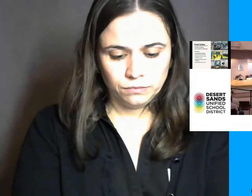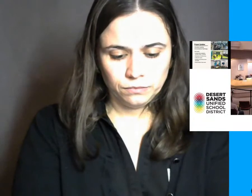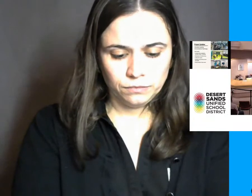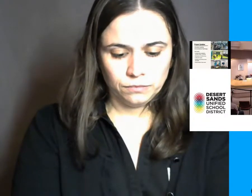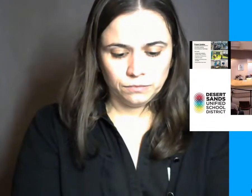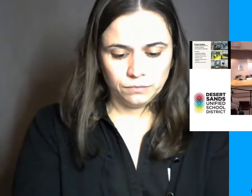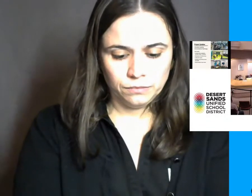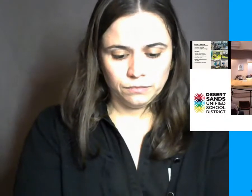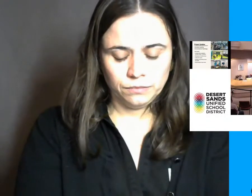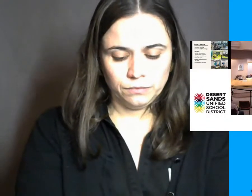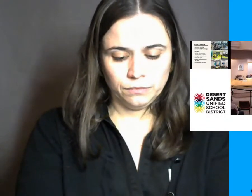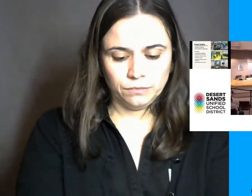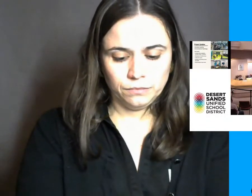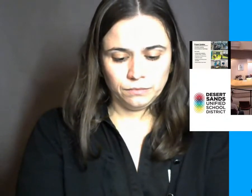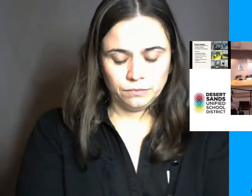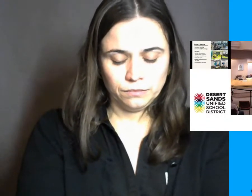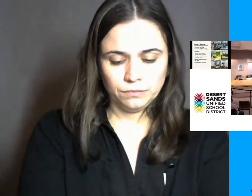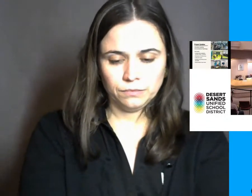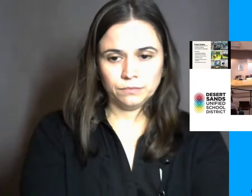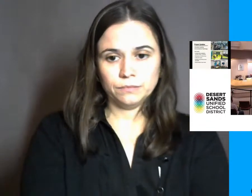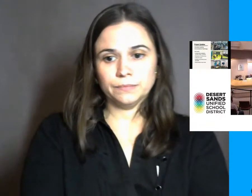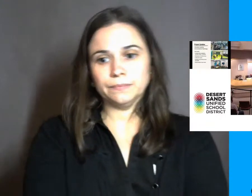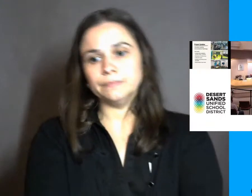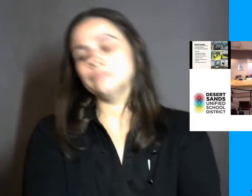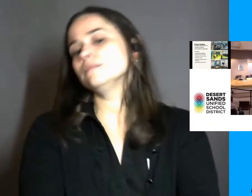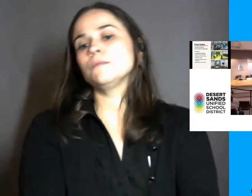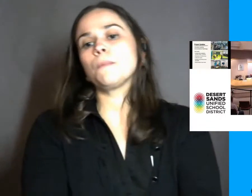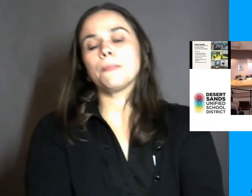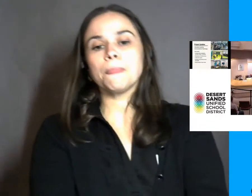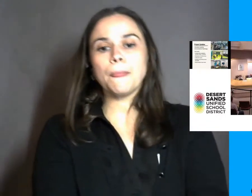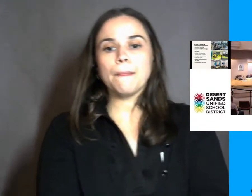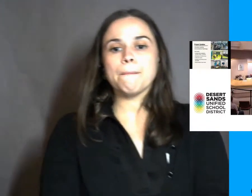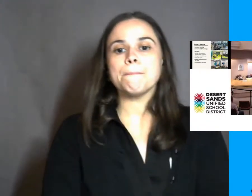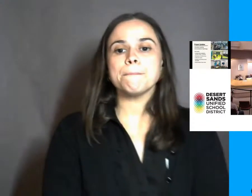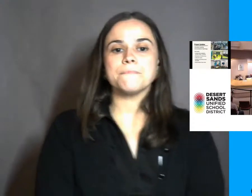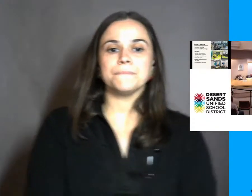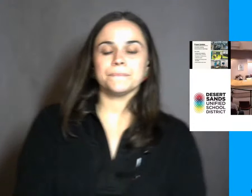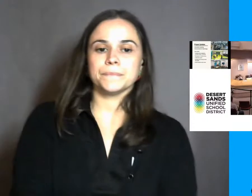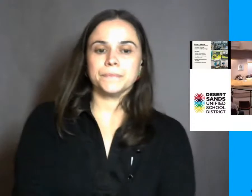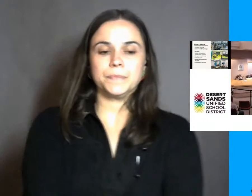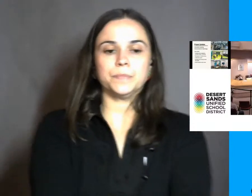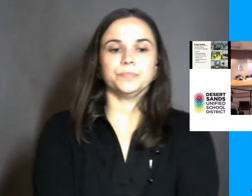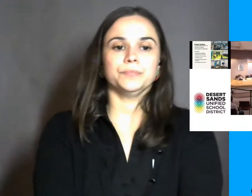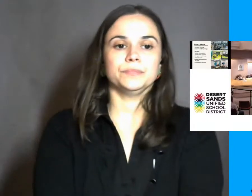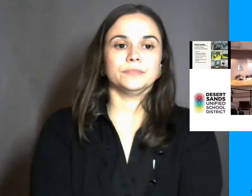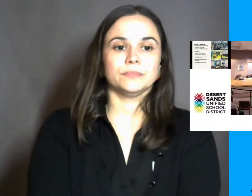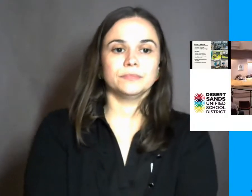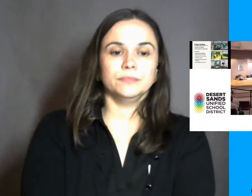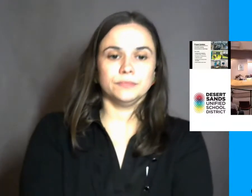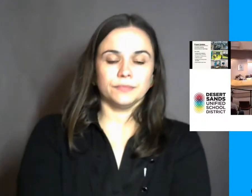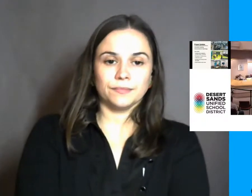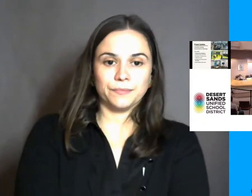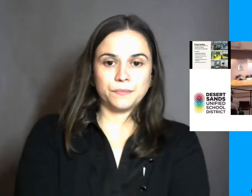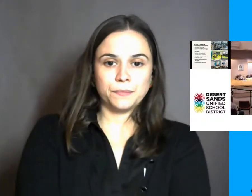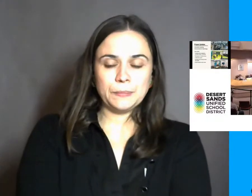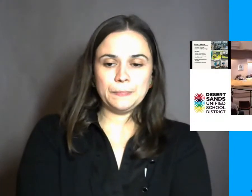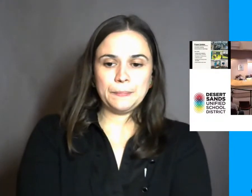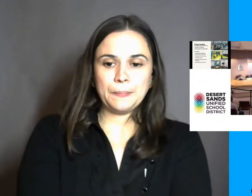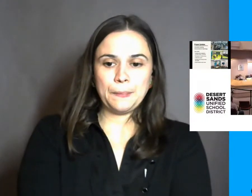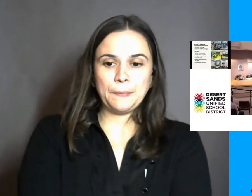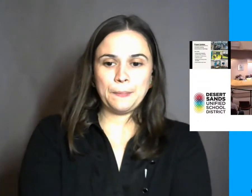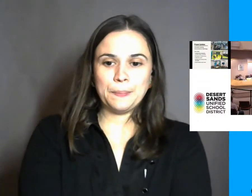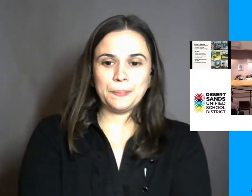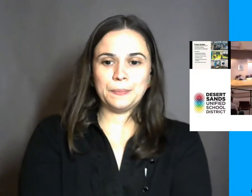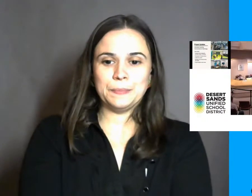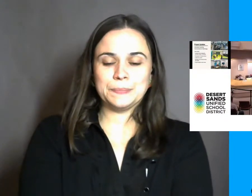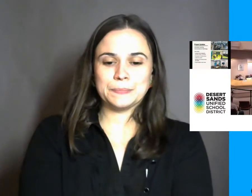seeing this more and more, is esports. And this is, you know, an athletic competition or competitive sport, but these kids are